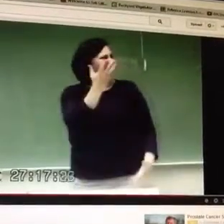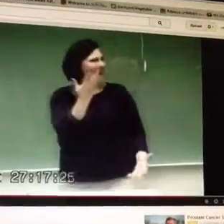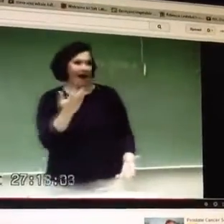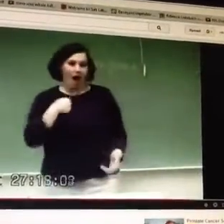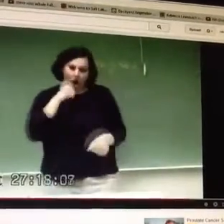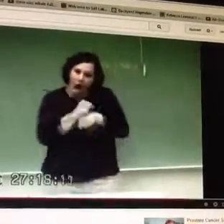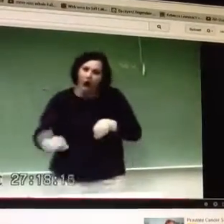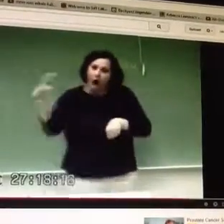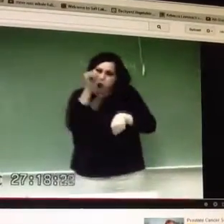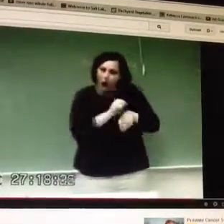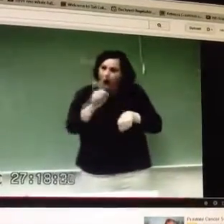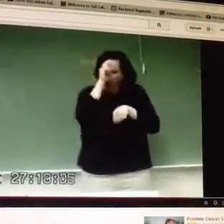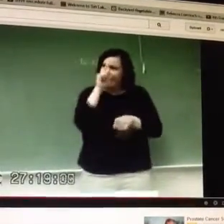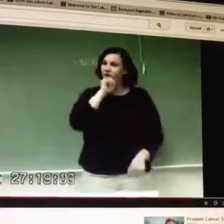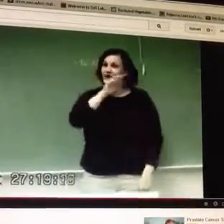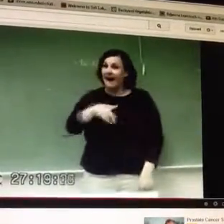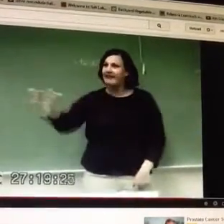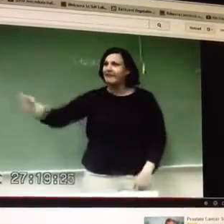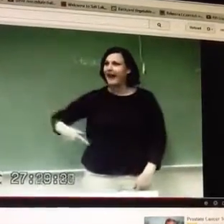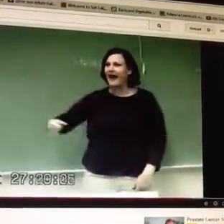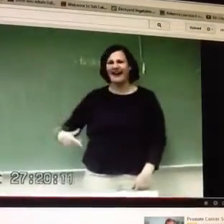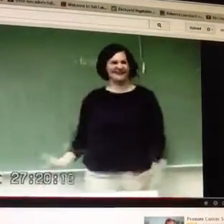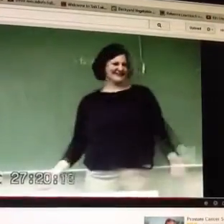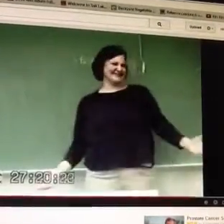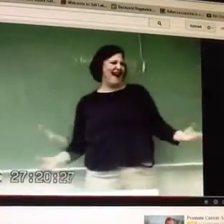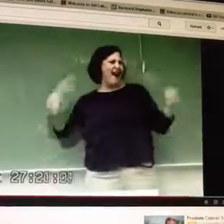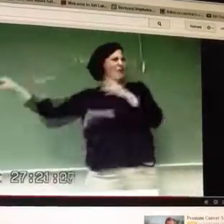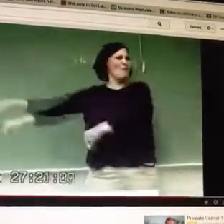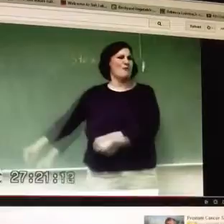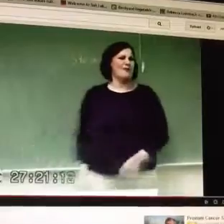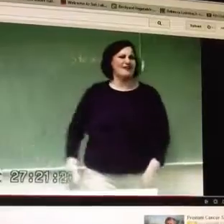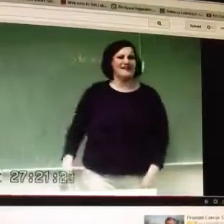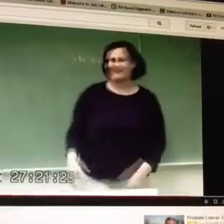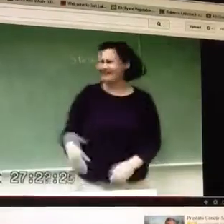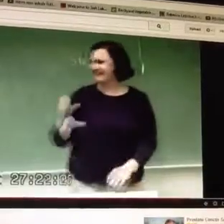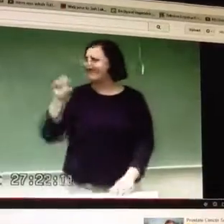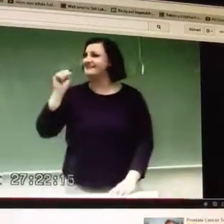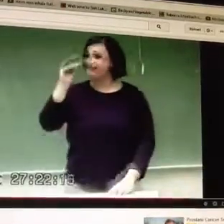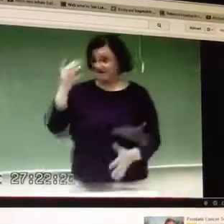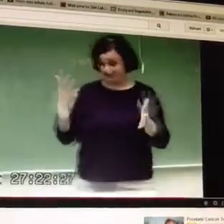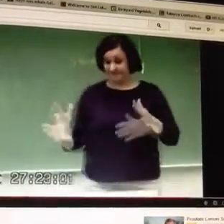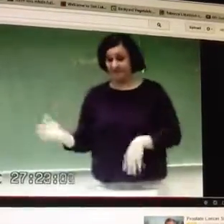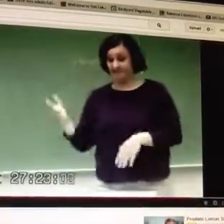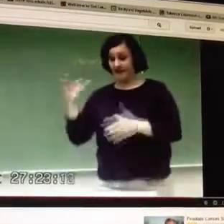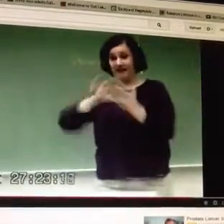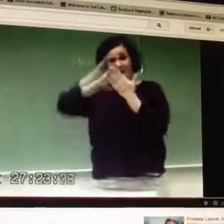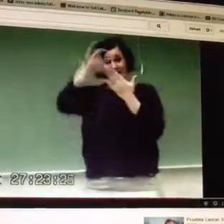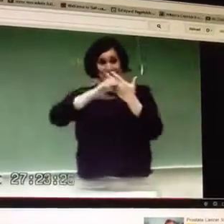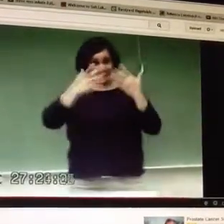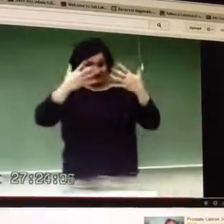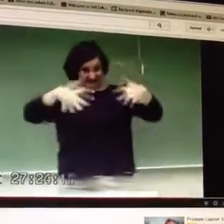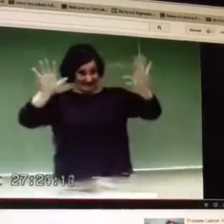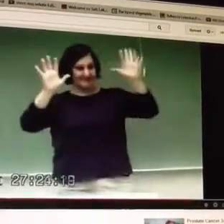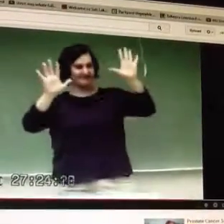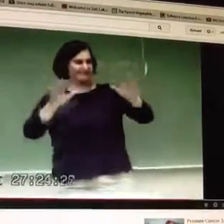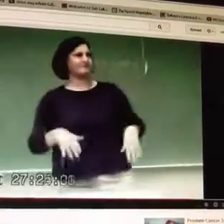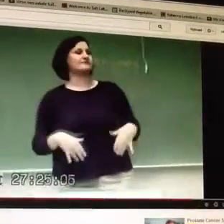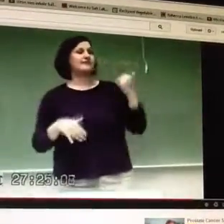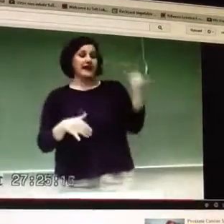And so I hand him the calendar and say, look, this is all you need. You don't need to text me. You don't need to ask.